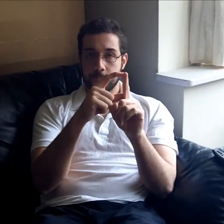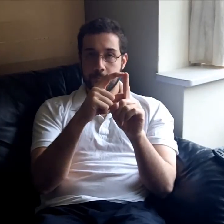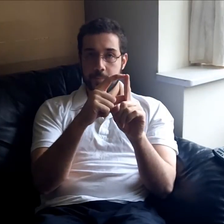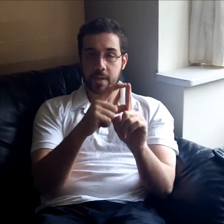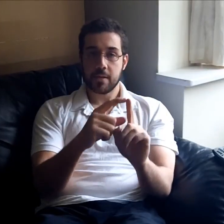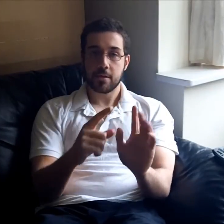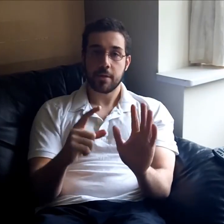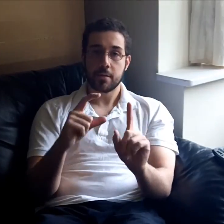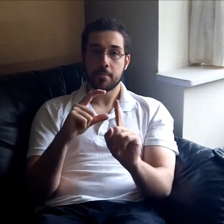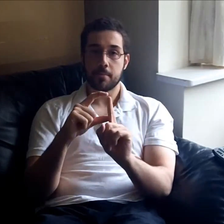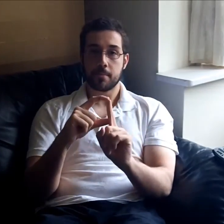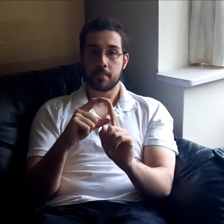yeah, so it's,